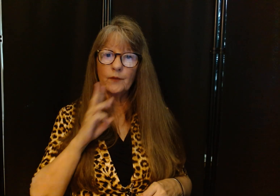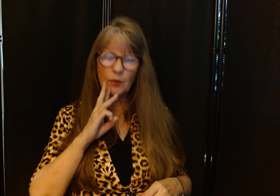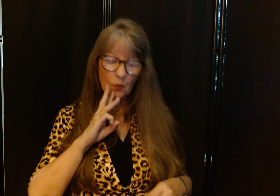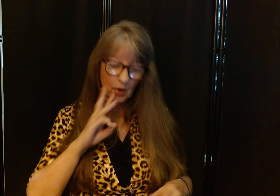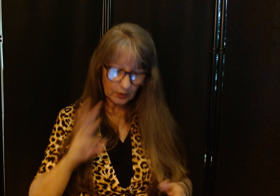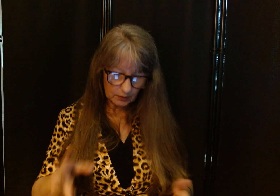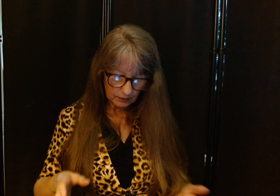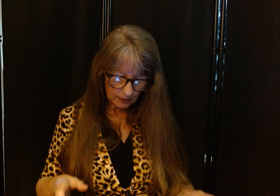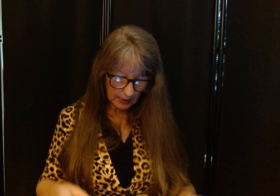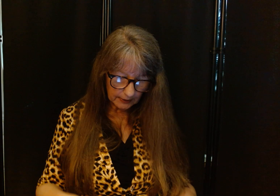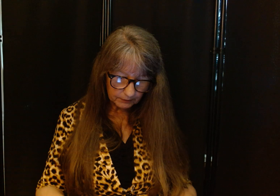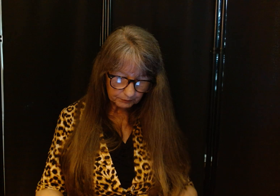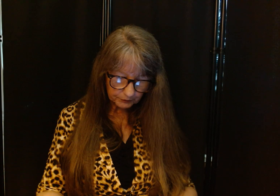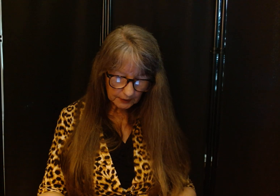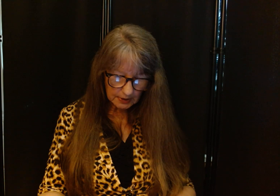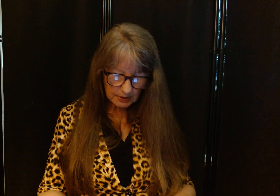the water. Let's see.